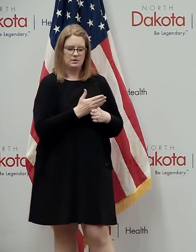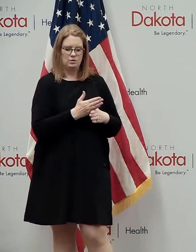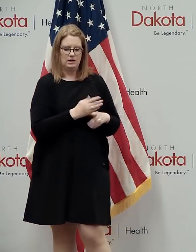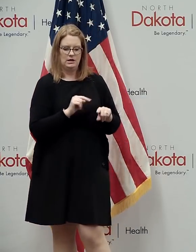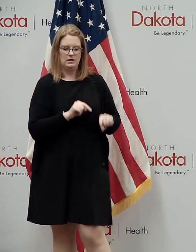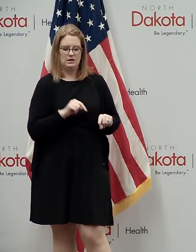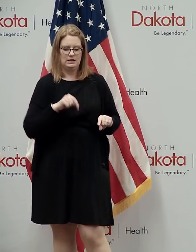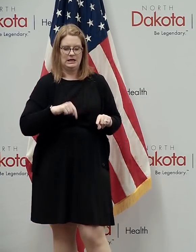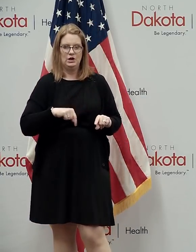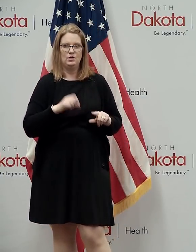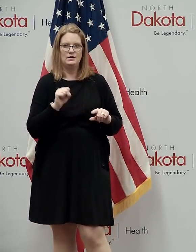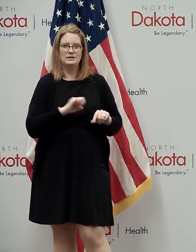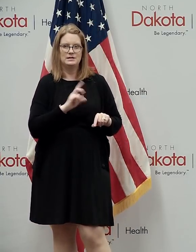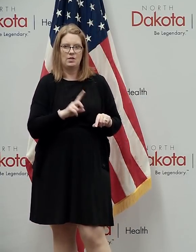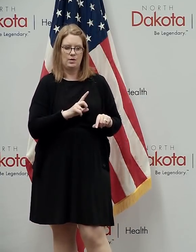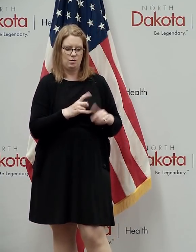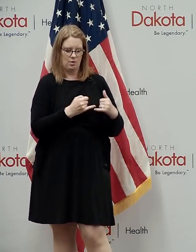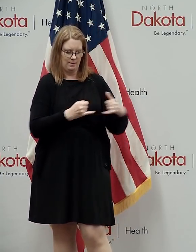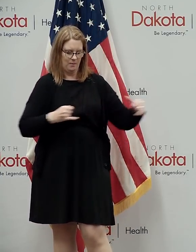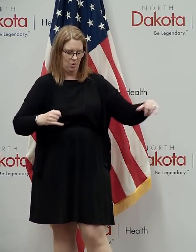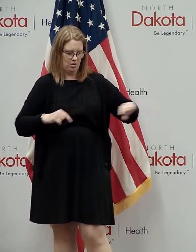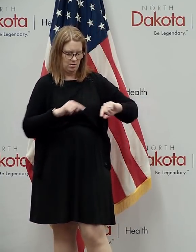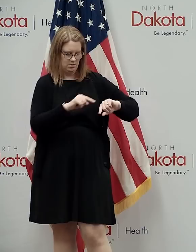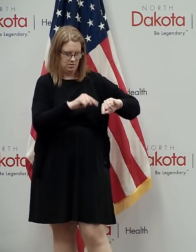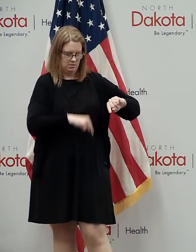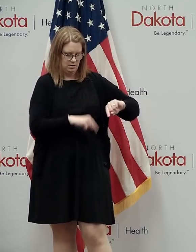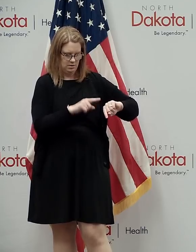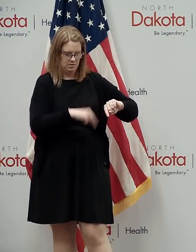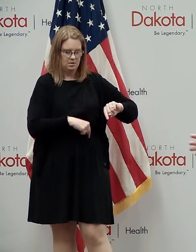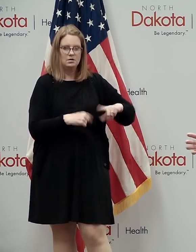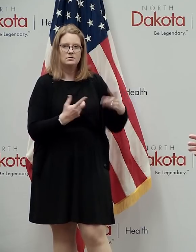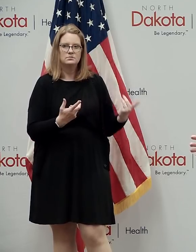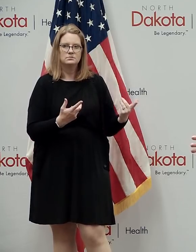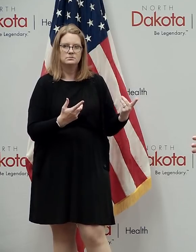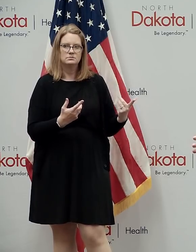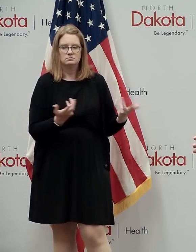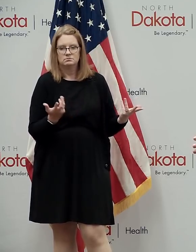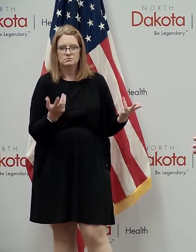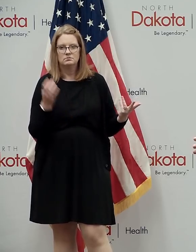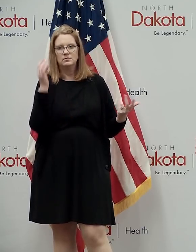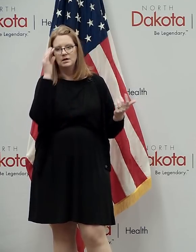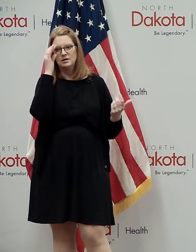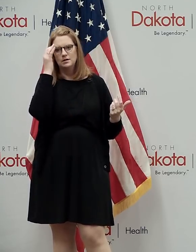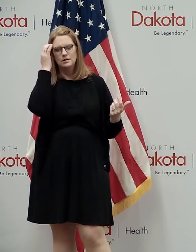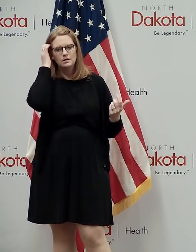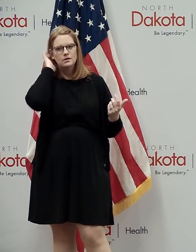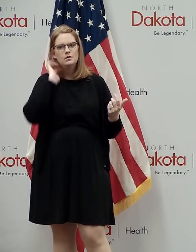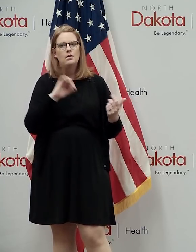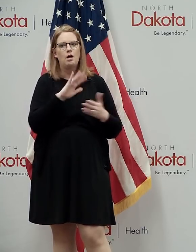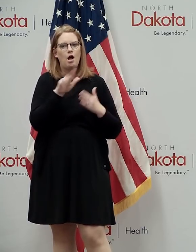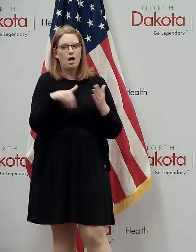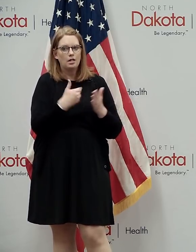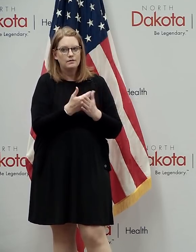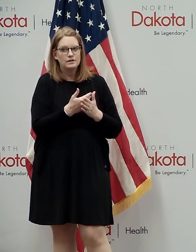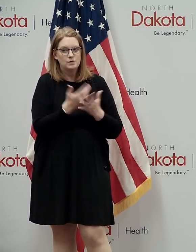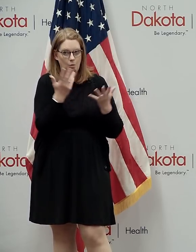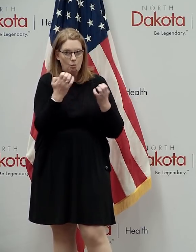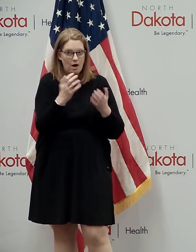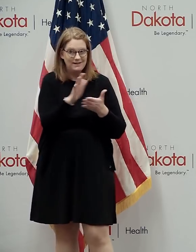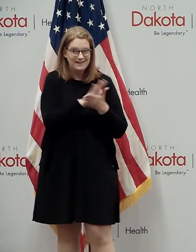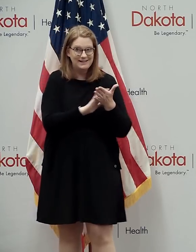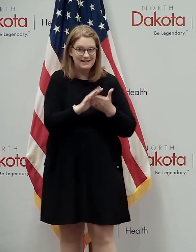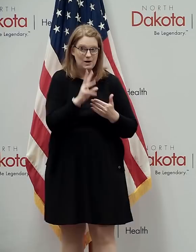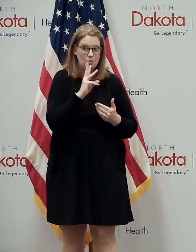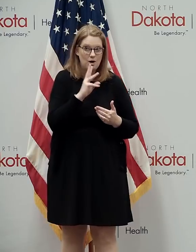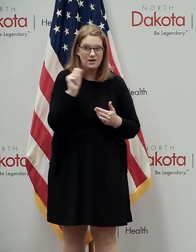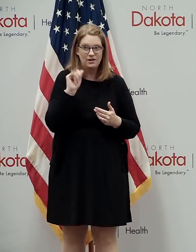between here in the South Dakota border. And so all of us have a vested interest in clean water and clean air in our